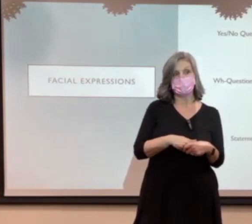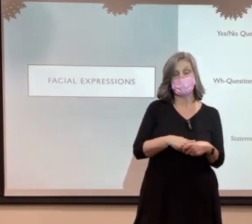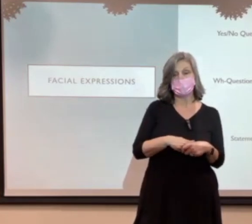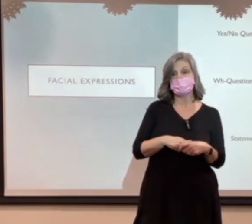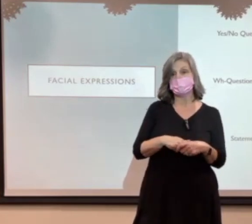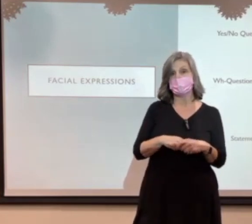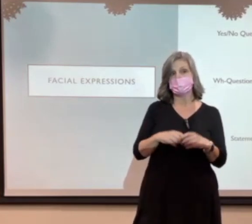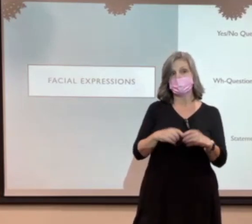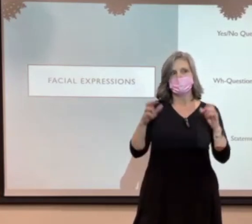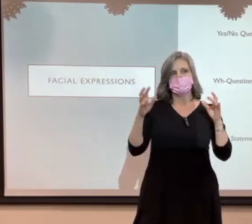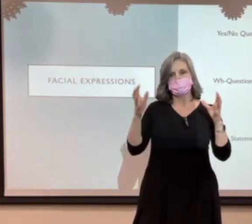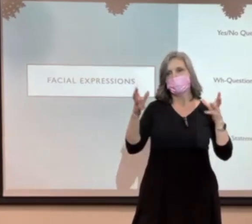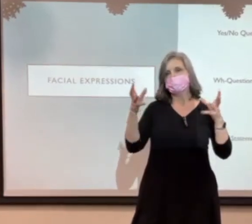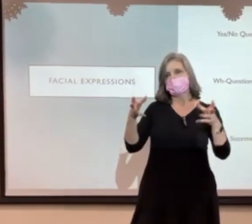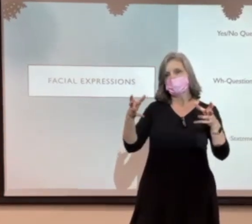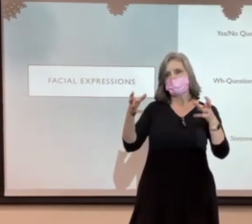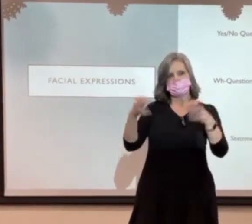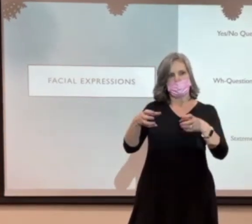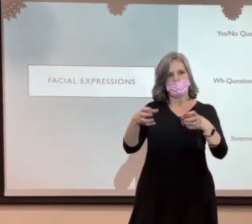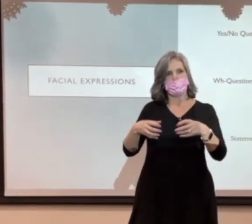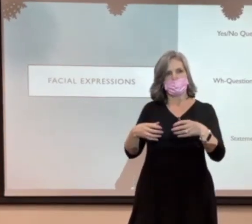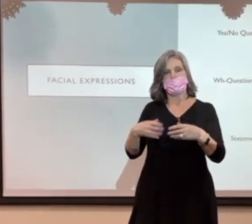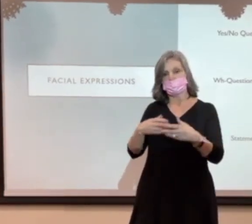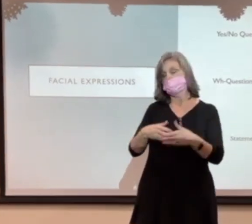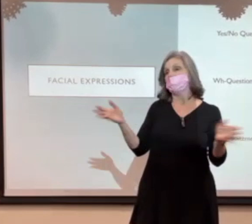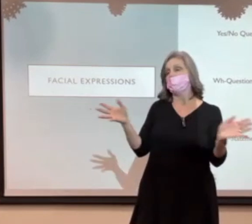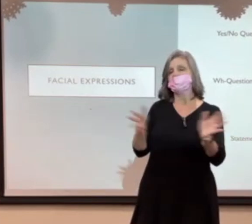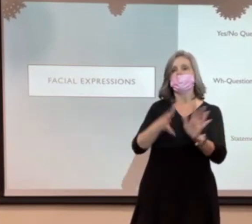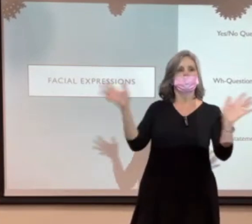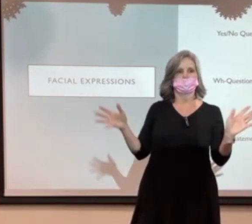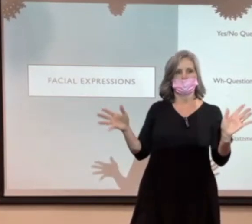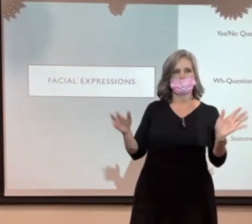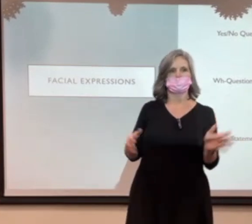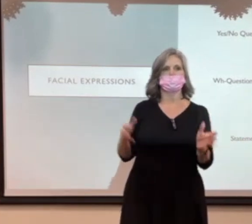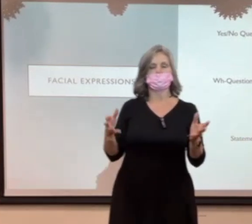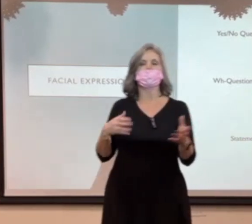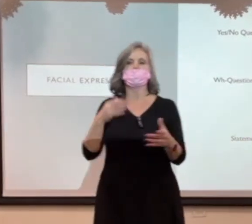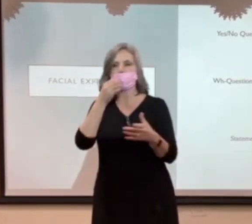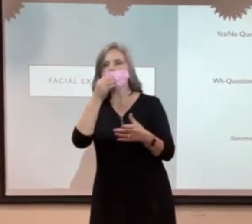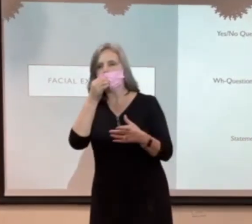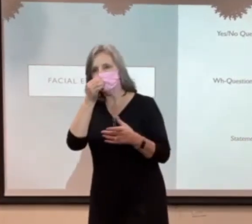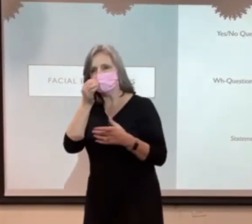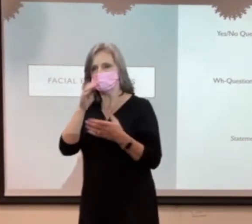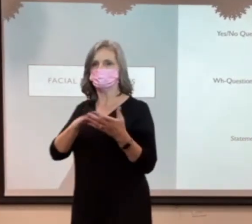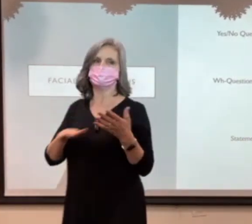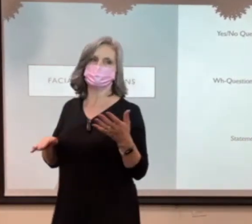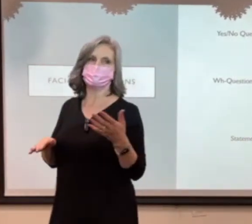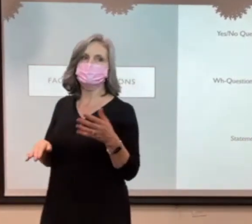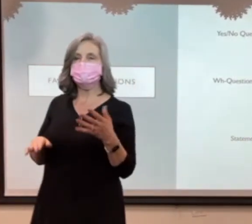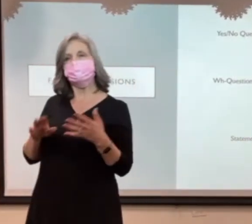really is like so real and raw that I loved it because it was really a genuine look into the world. Children